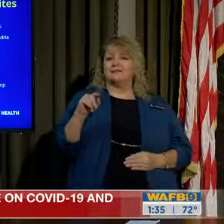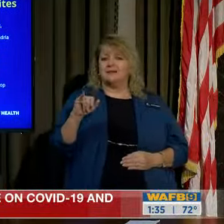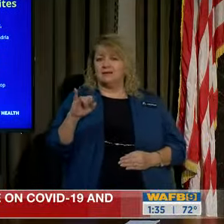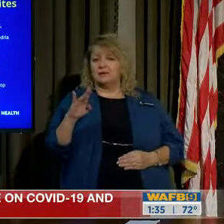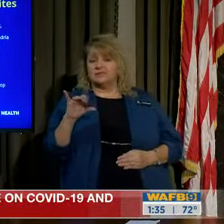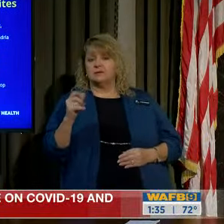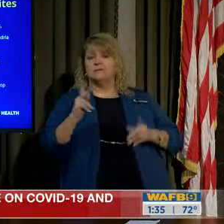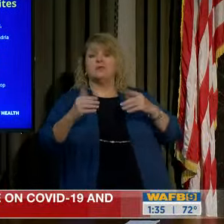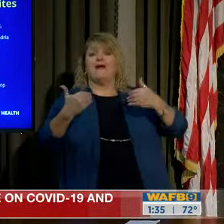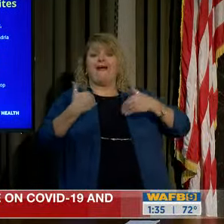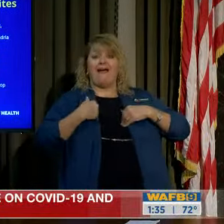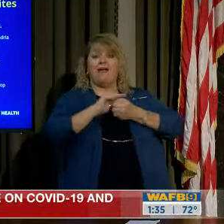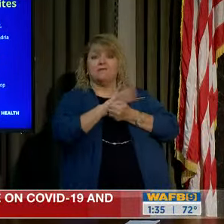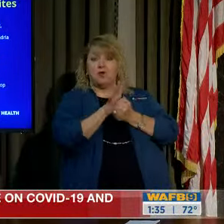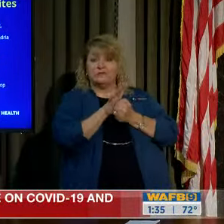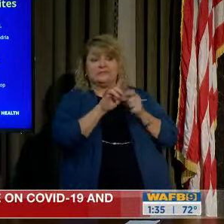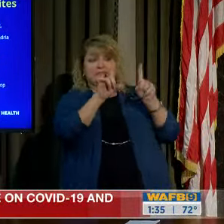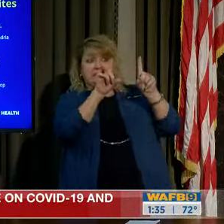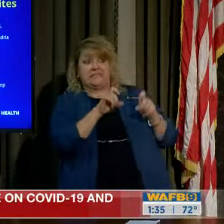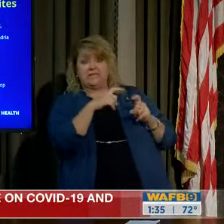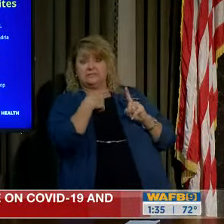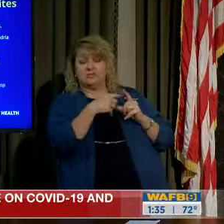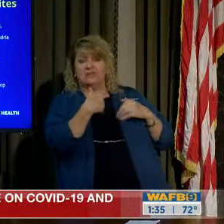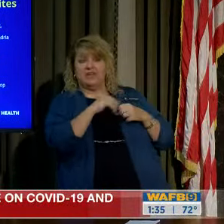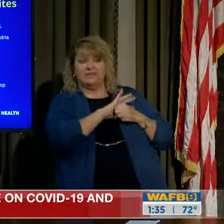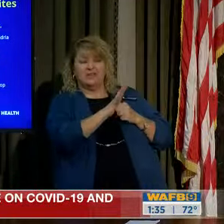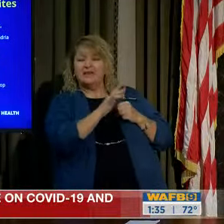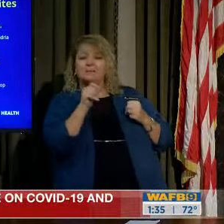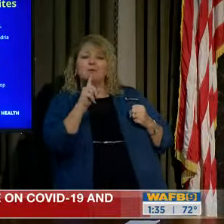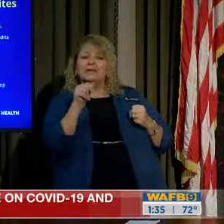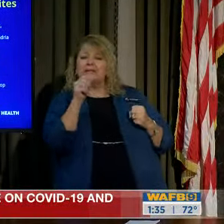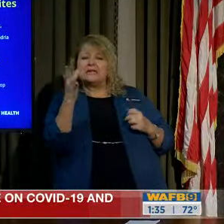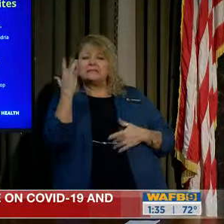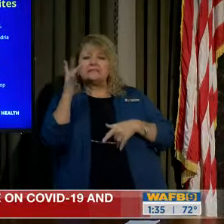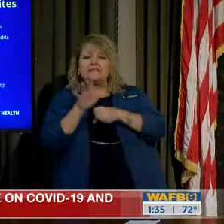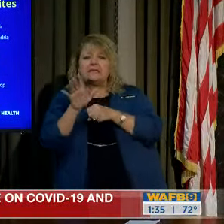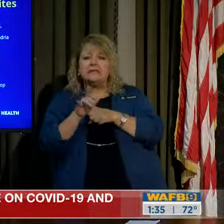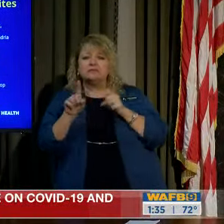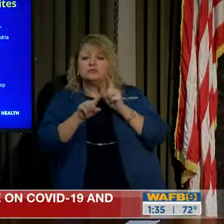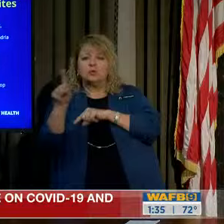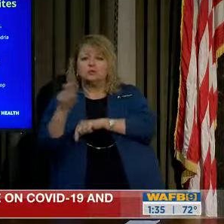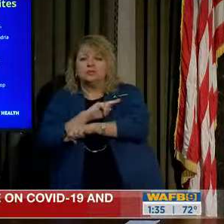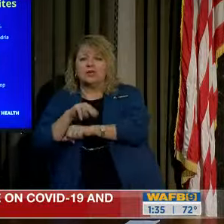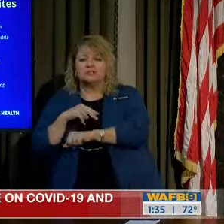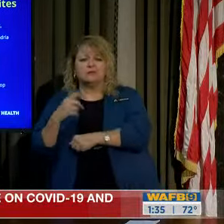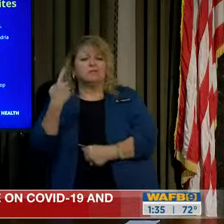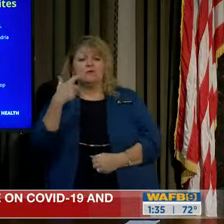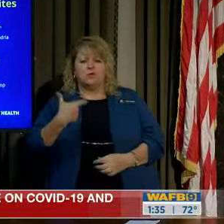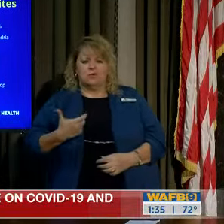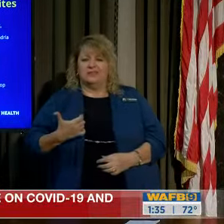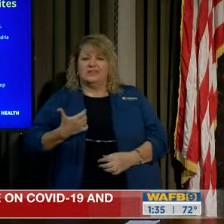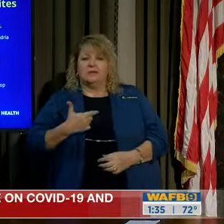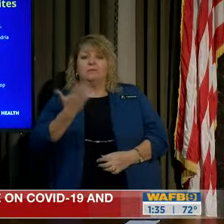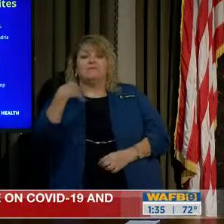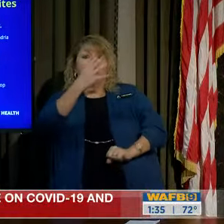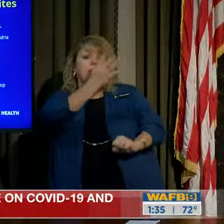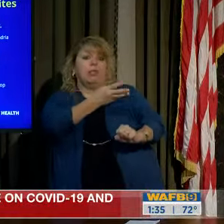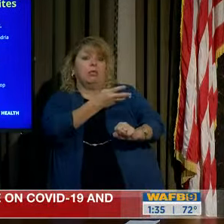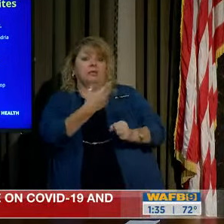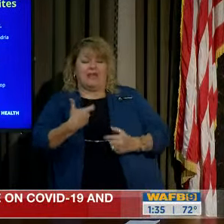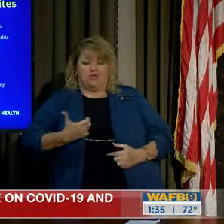have COVID-19, are not yet sick enough to be in a hospital. And the point of the treatment is to keep them not sick